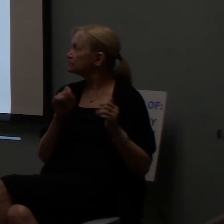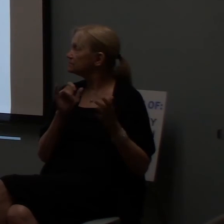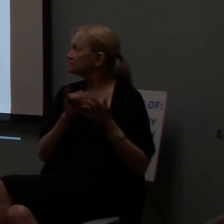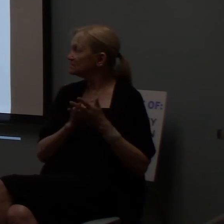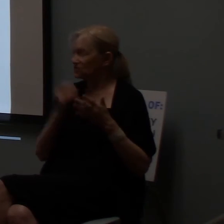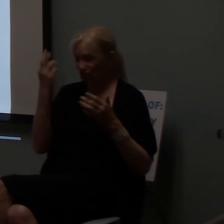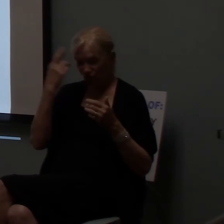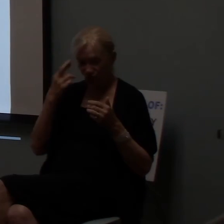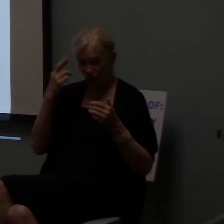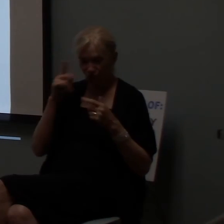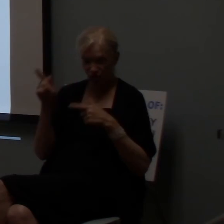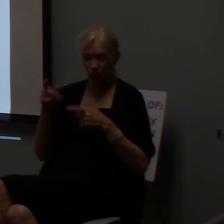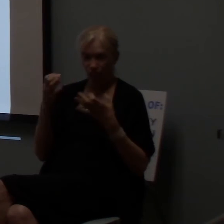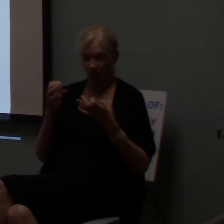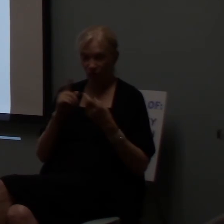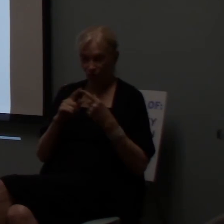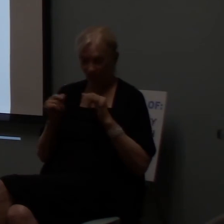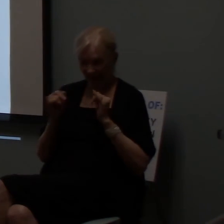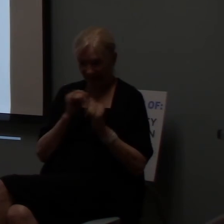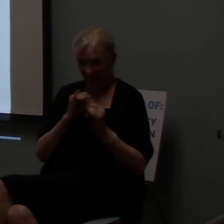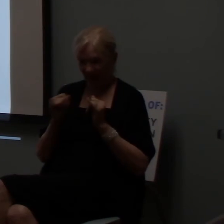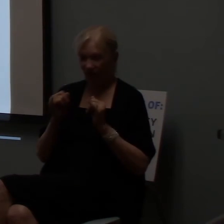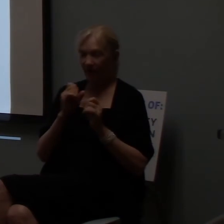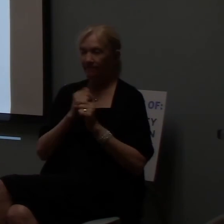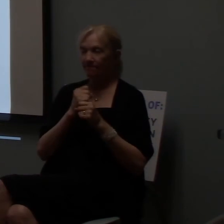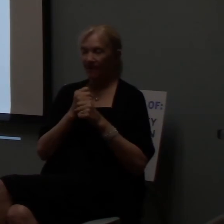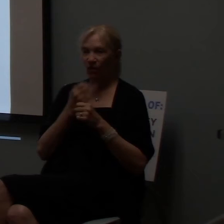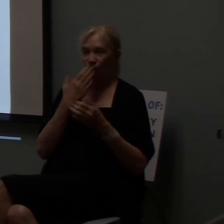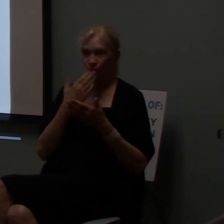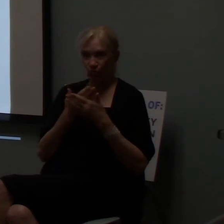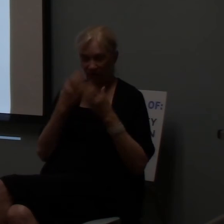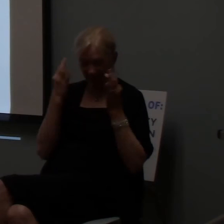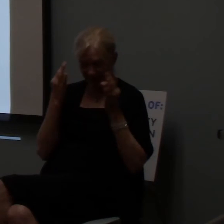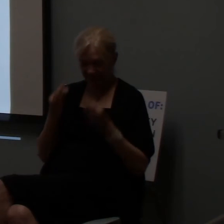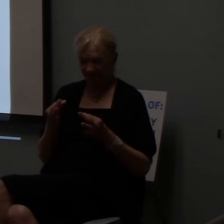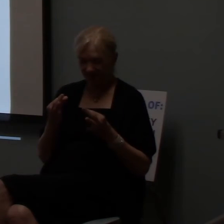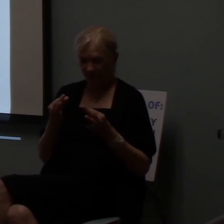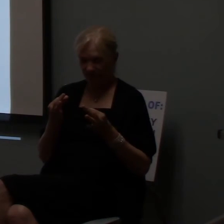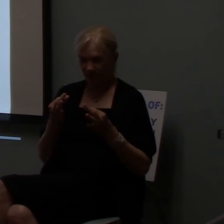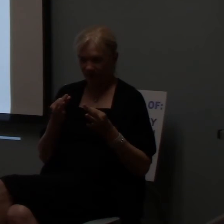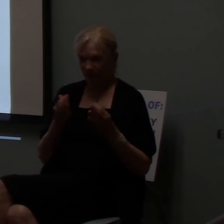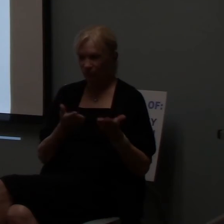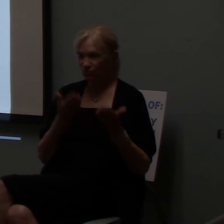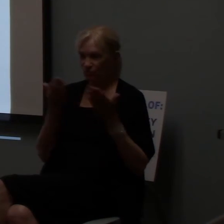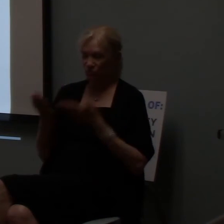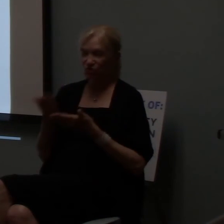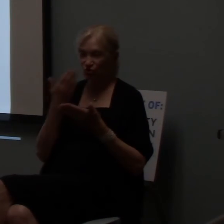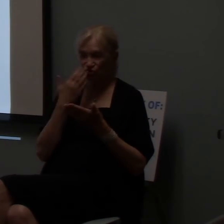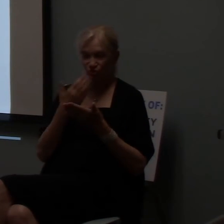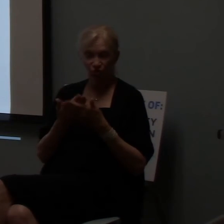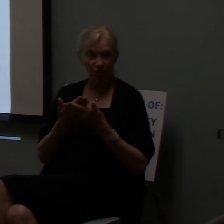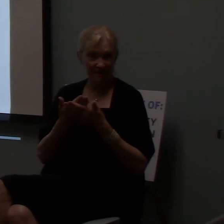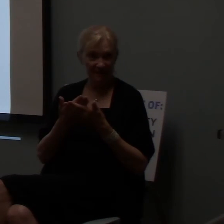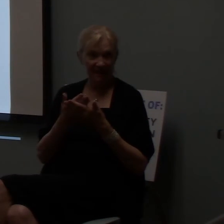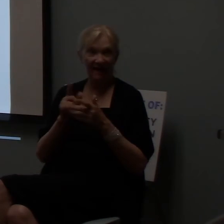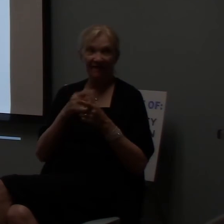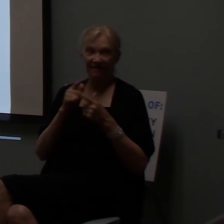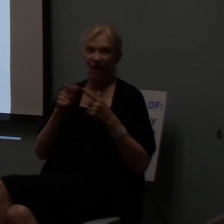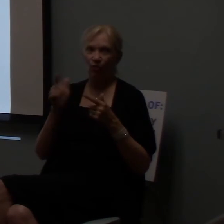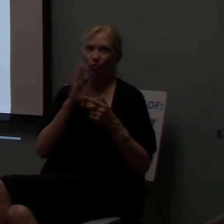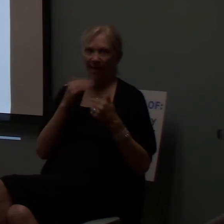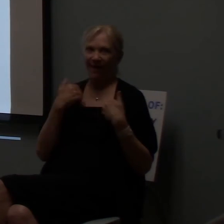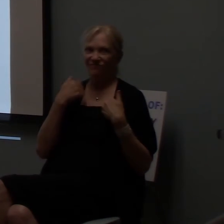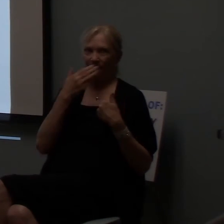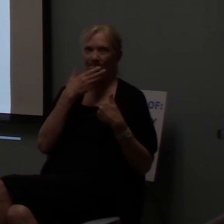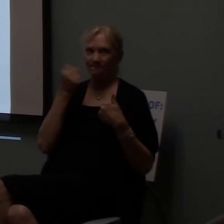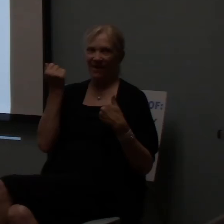that you want to interview them, make good decisions, bring forth good quality candidates. And I think you'll have a better choice of